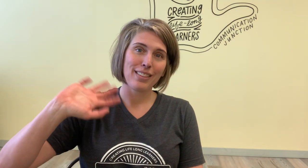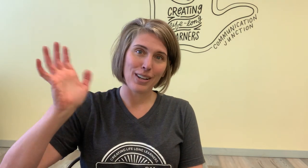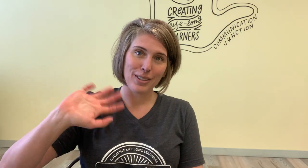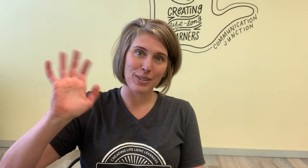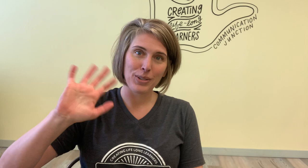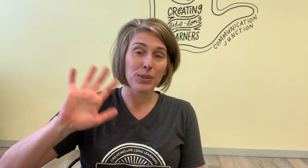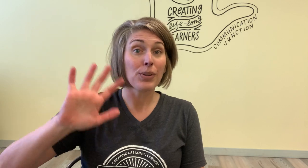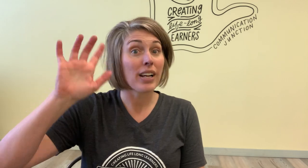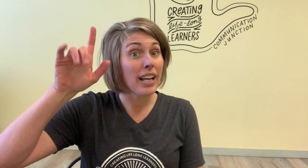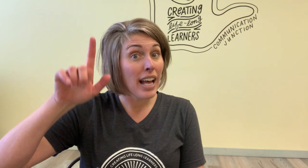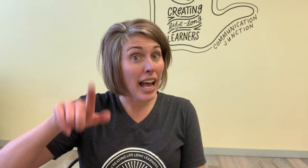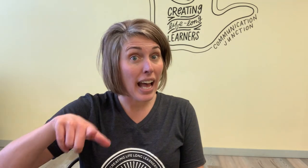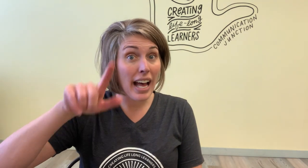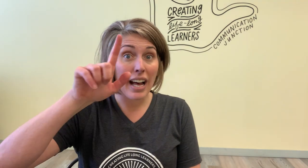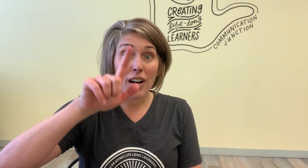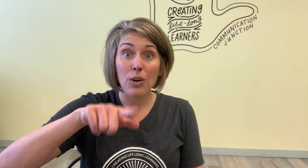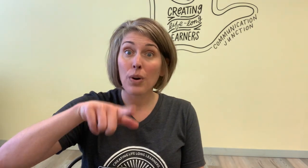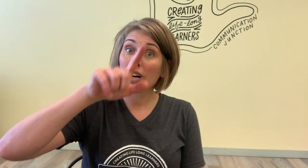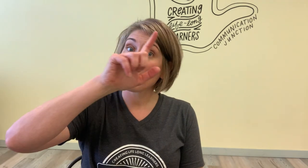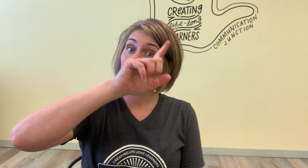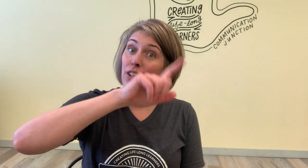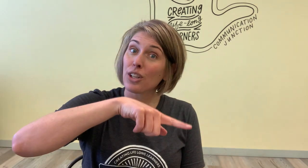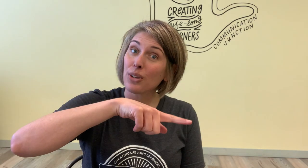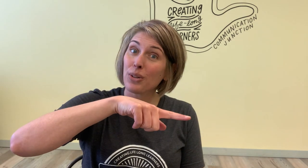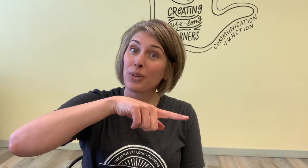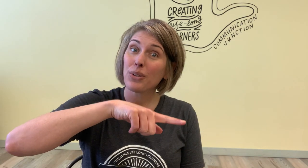Hello, how are you?